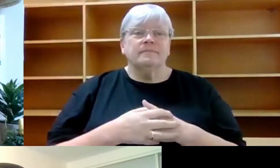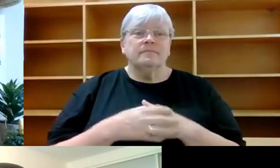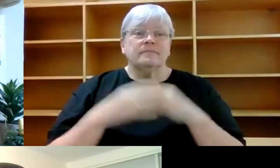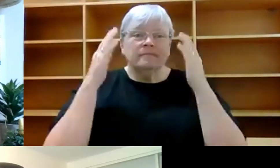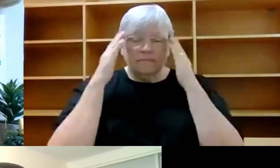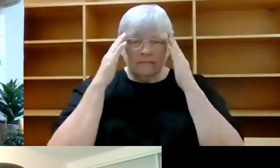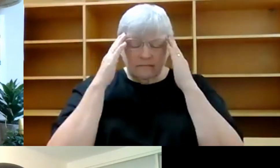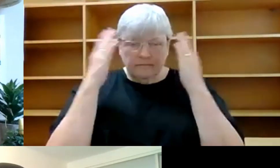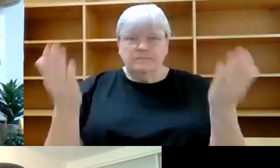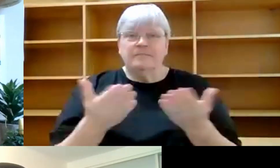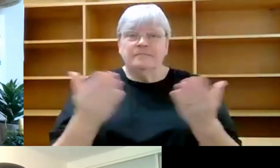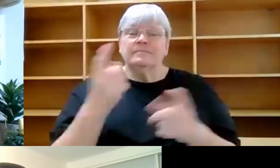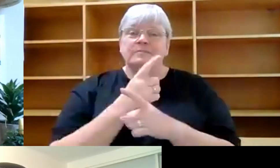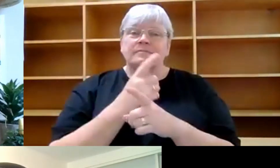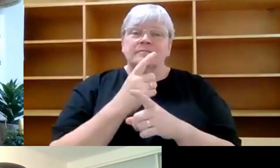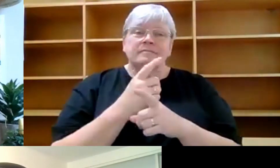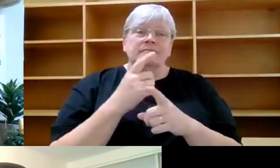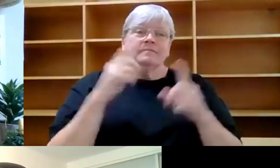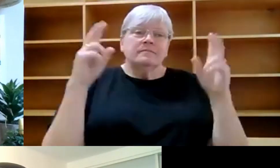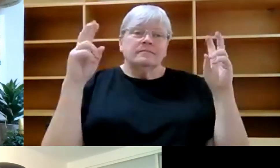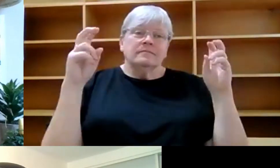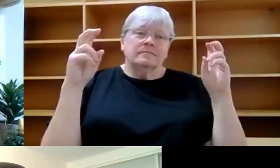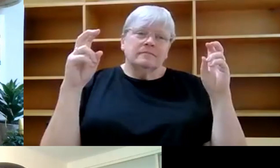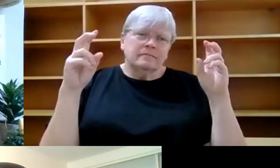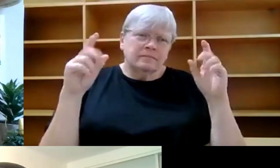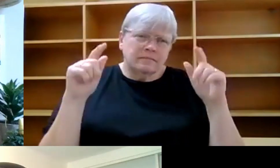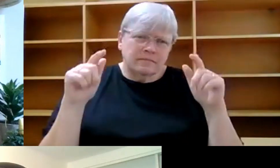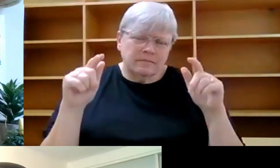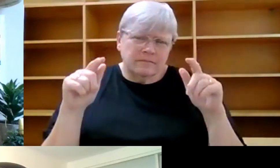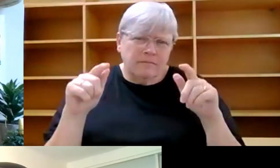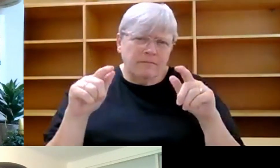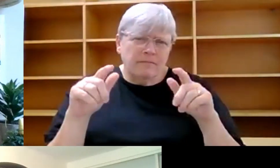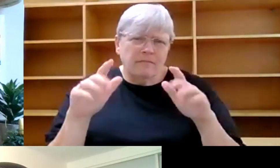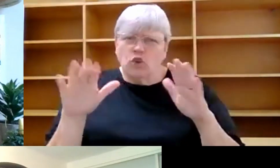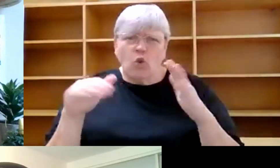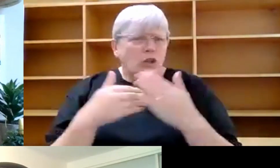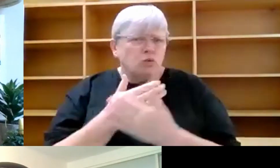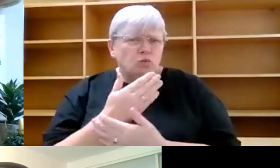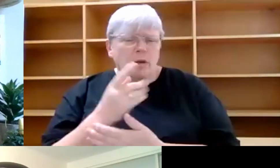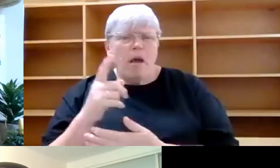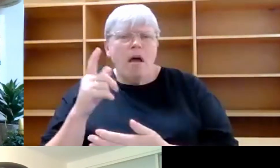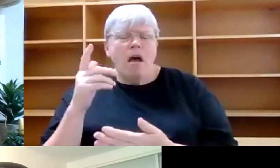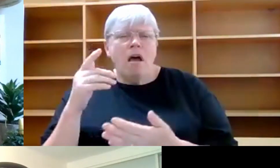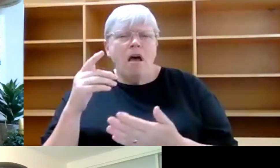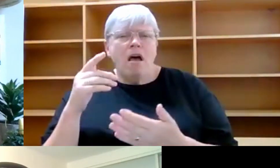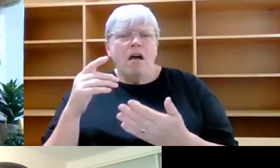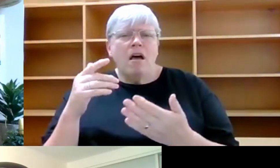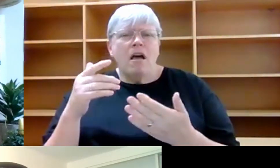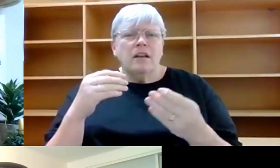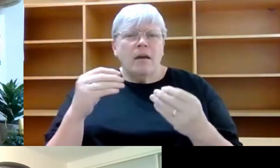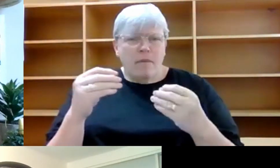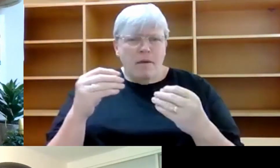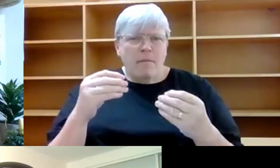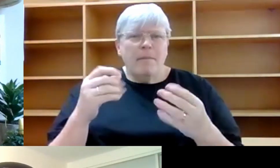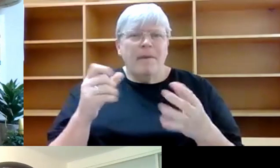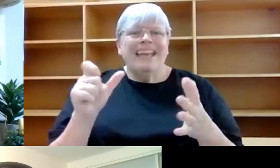today we'll be talking about, I think technically not quite his newest novel, but new in paperback, Kane